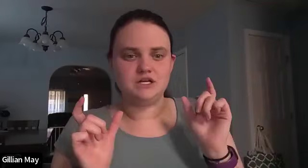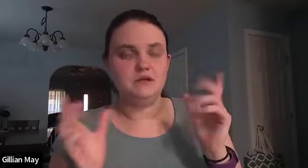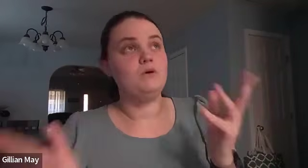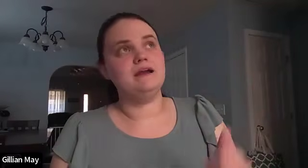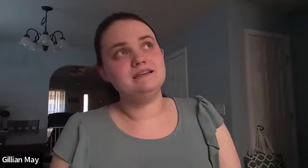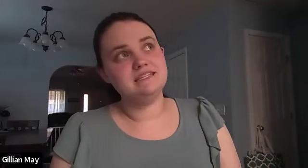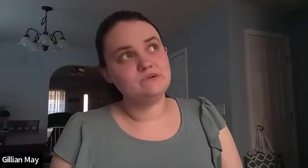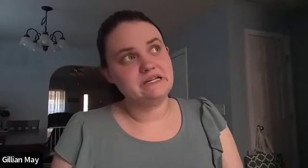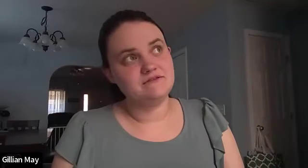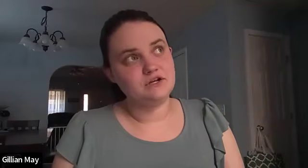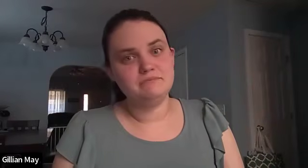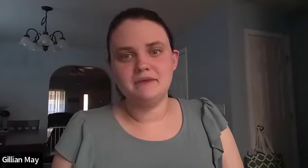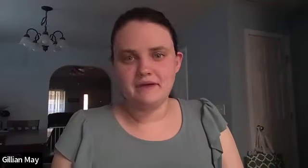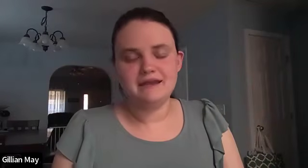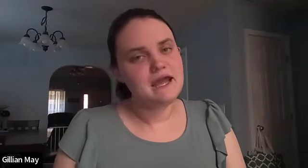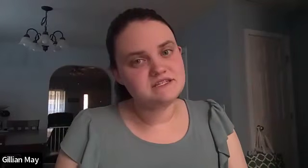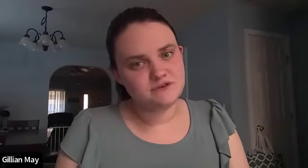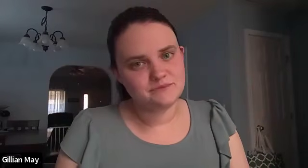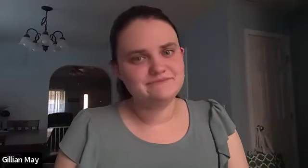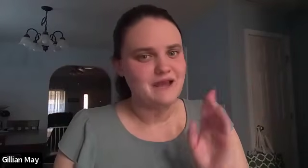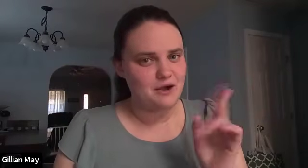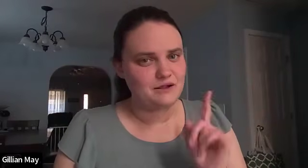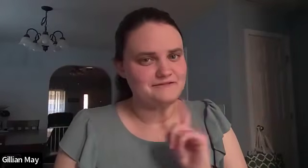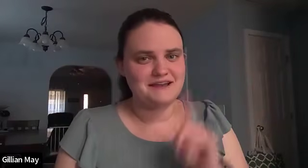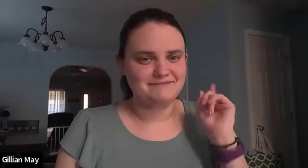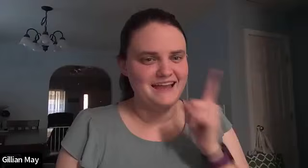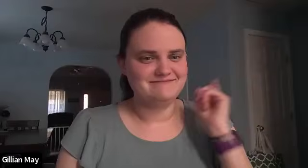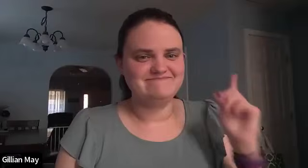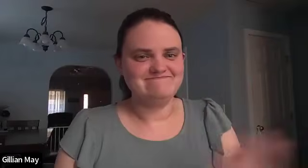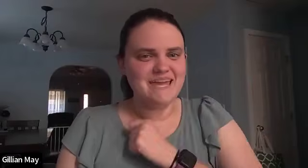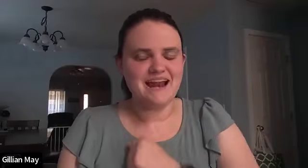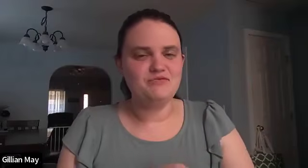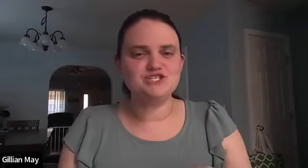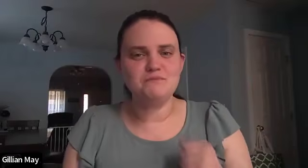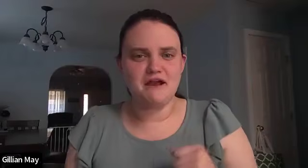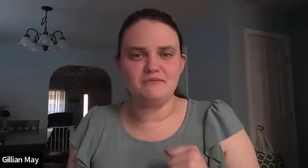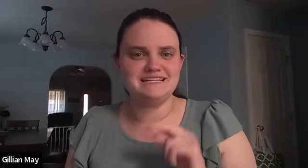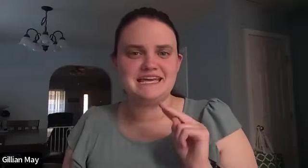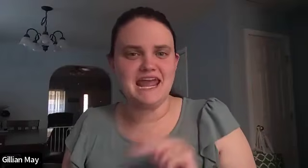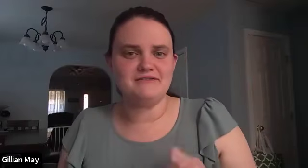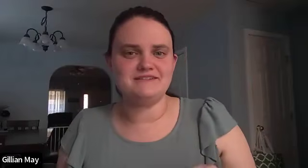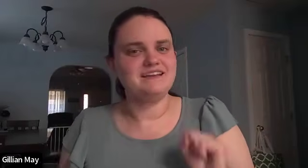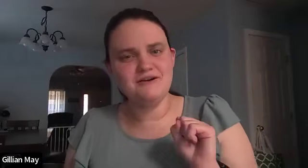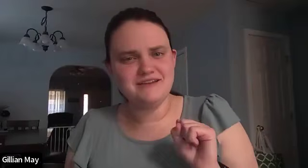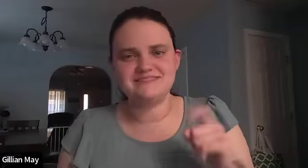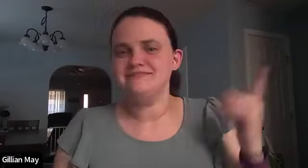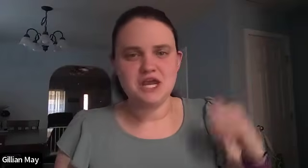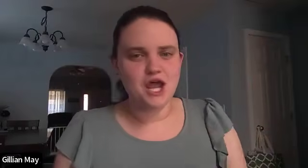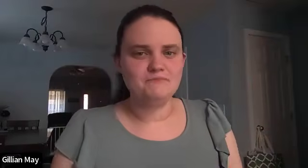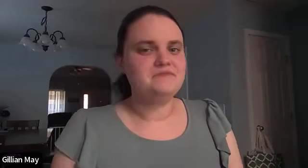gonna be, or I guess this one is a verb. My bad. Nouns and verbs. I'll clarify. Man, I was so proud when I said noun, and I was like, oh yes. Now